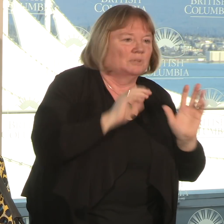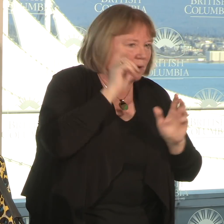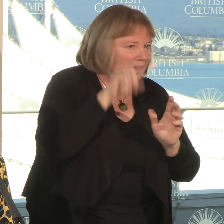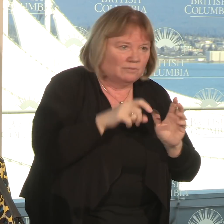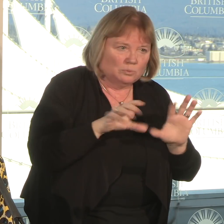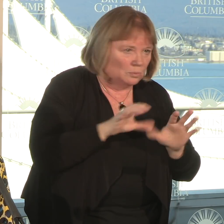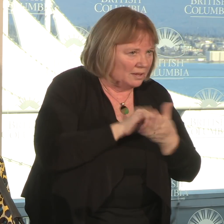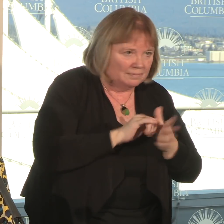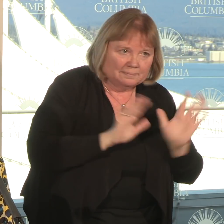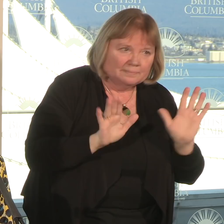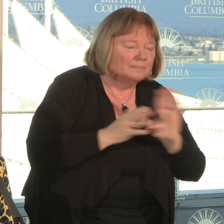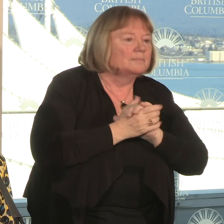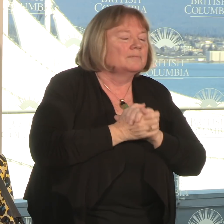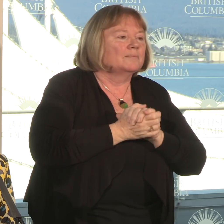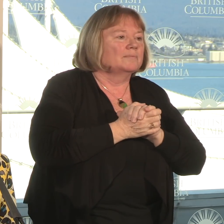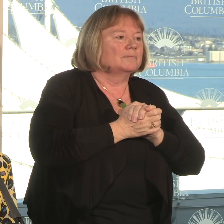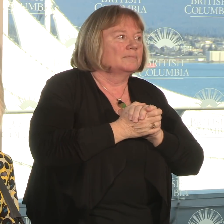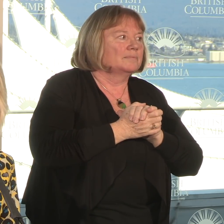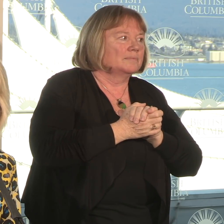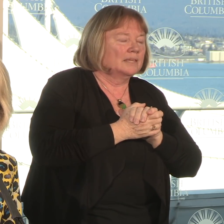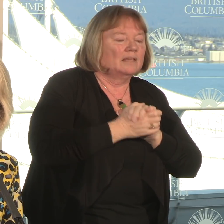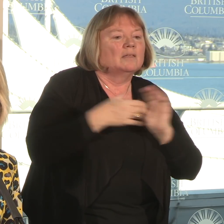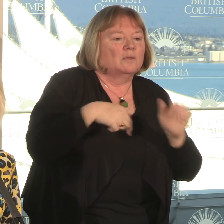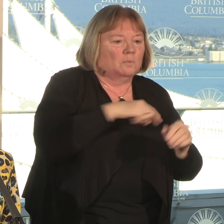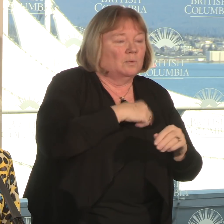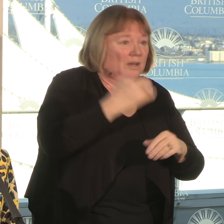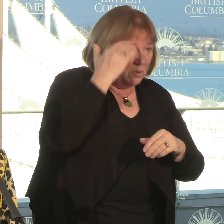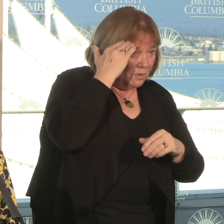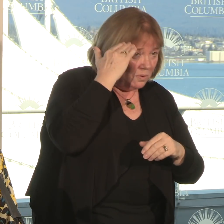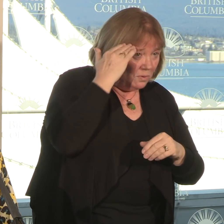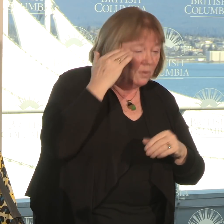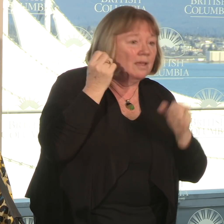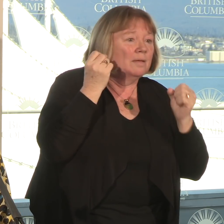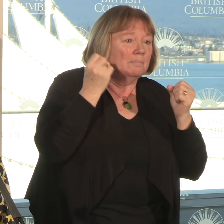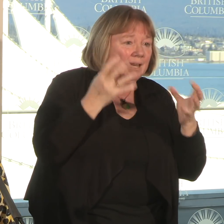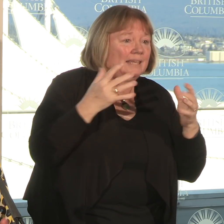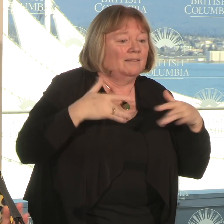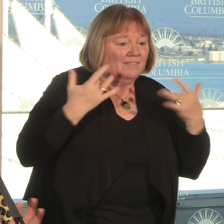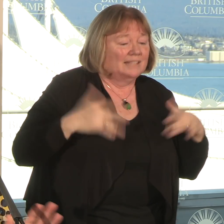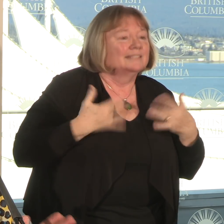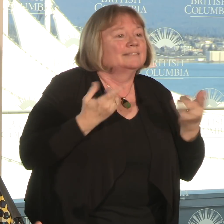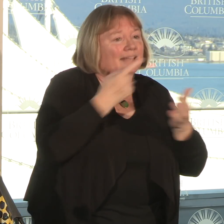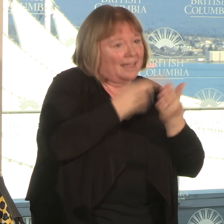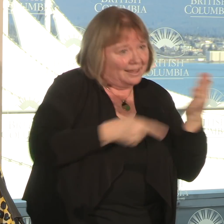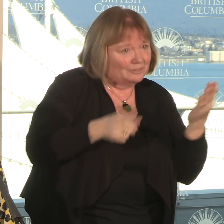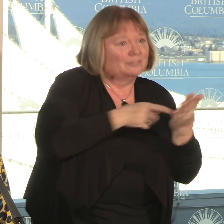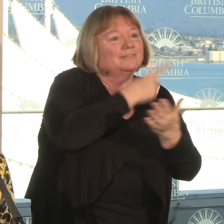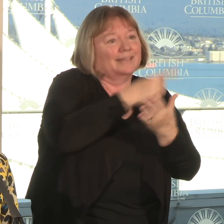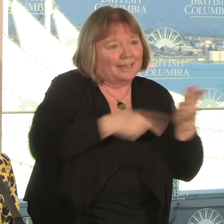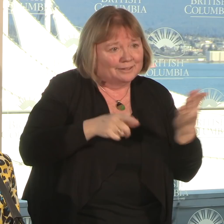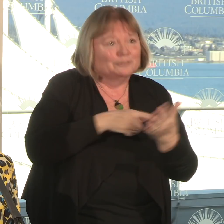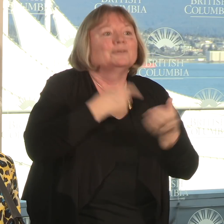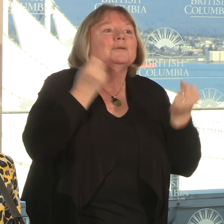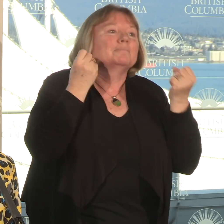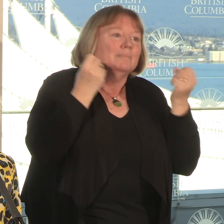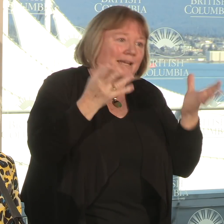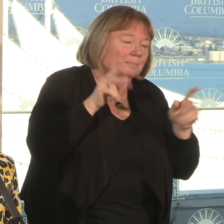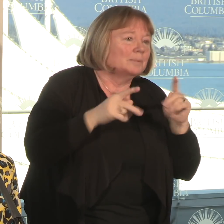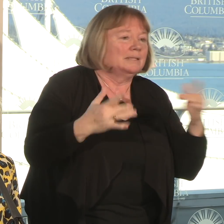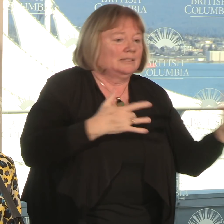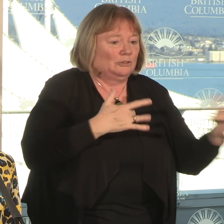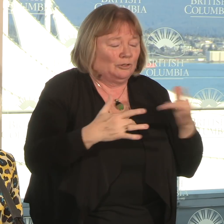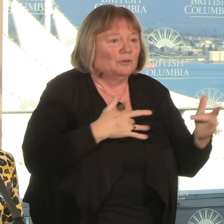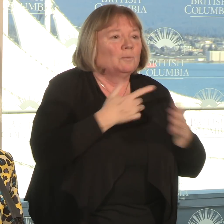no need for that right now. We know that there's been a lot of events canceled. There's a lot of concerns about what's happening